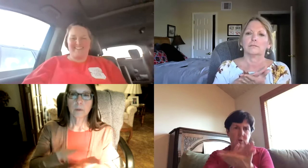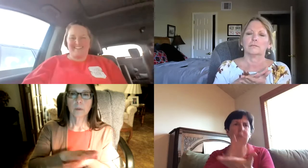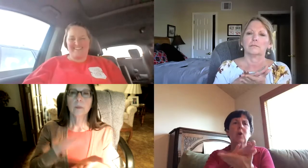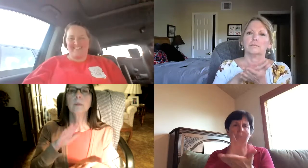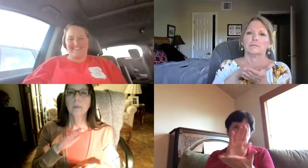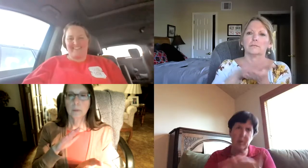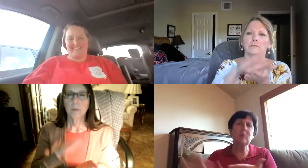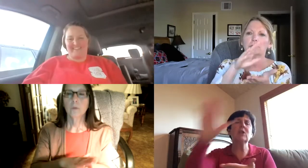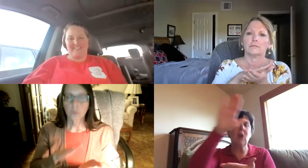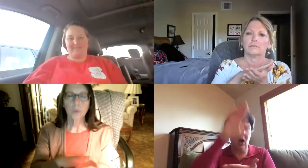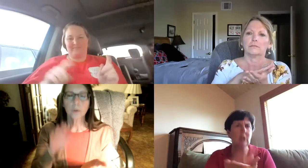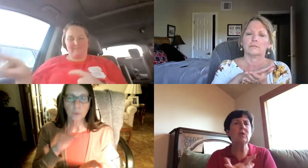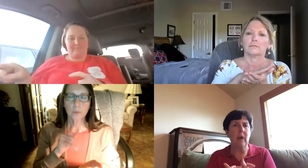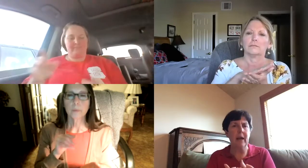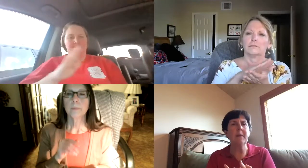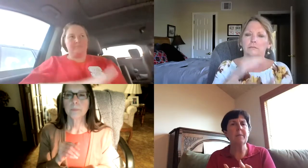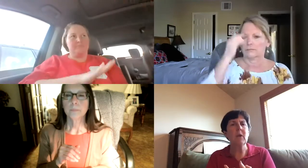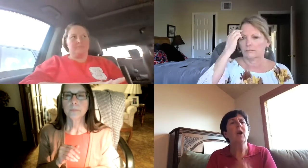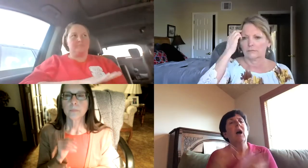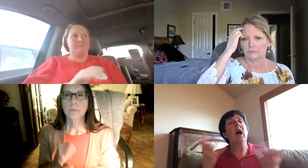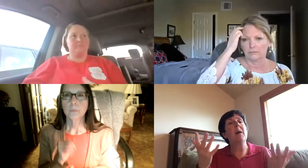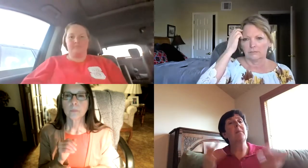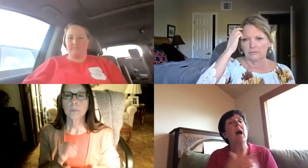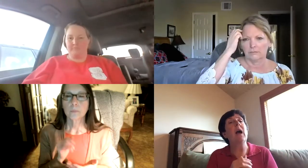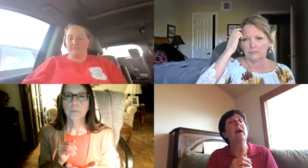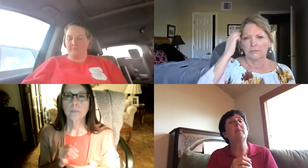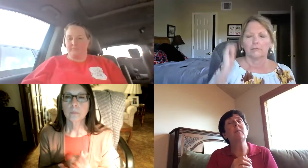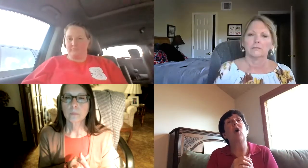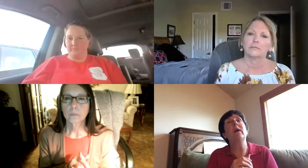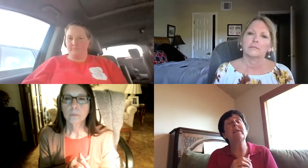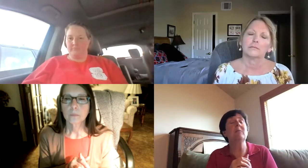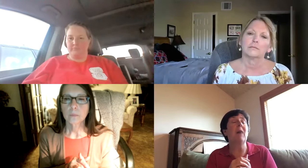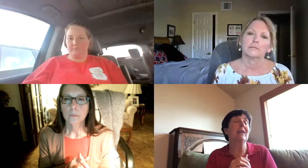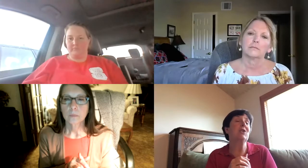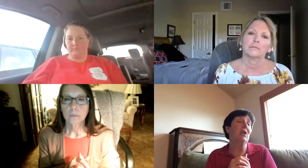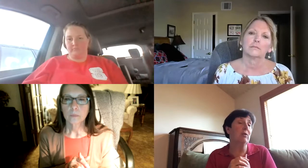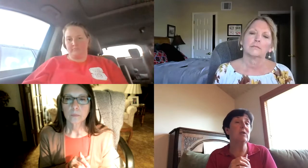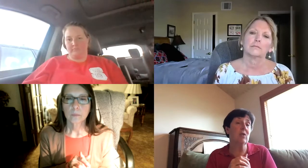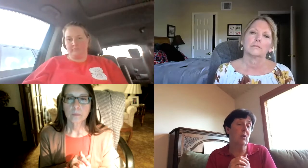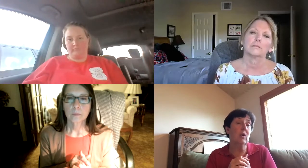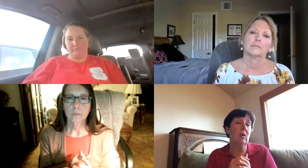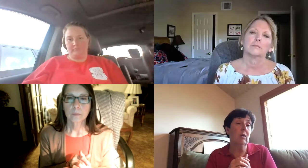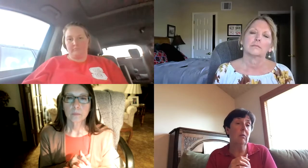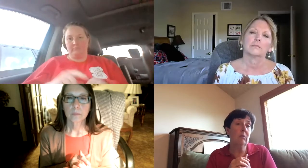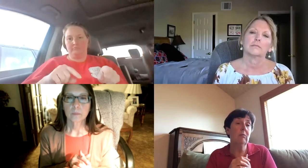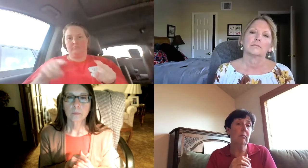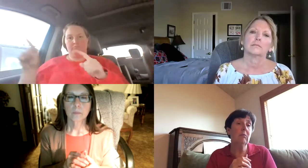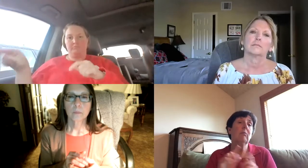Right, school as opposed to college, right? I'm going to my children's school.